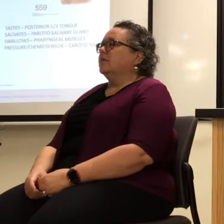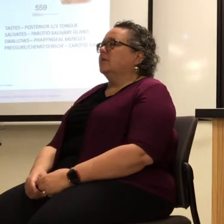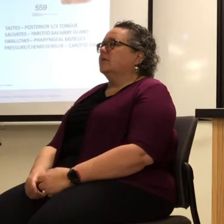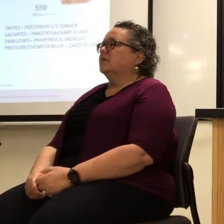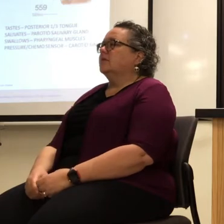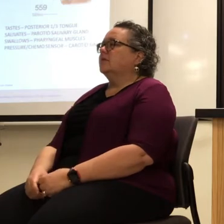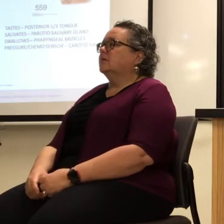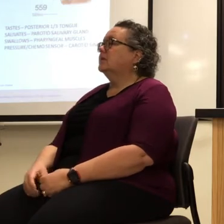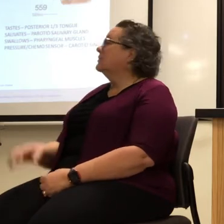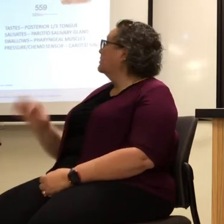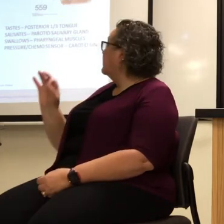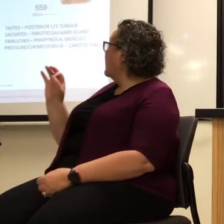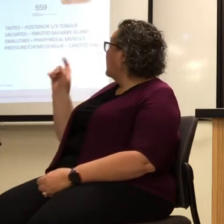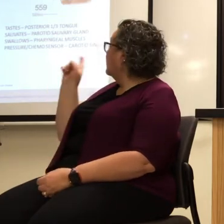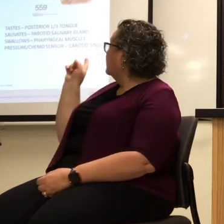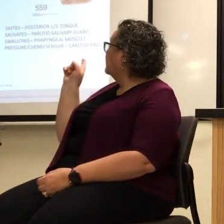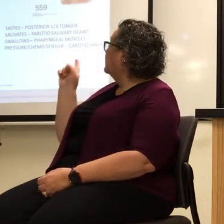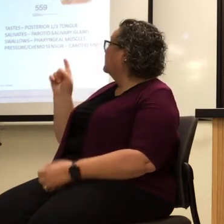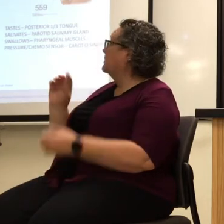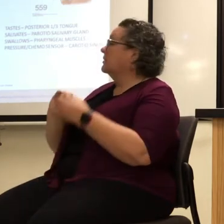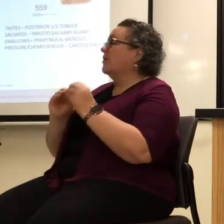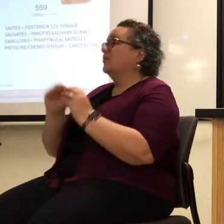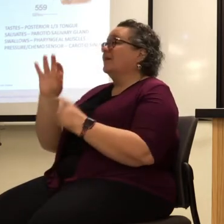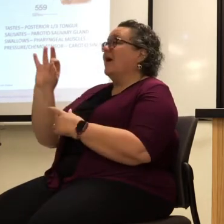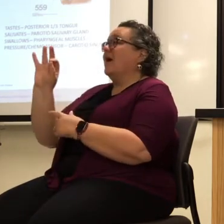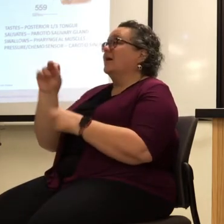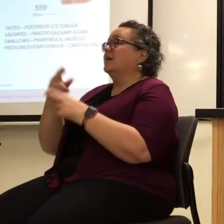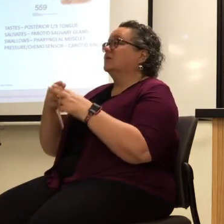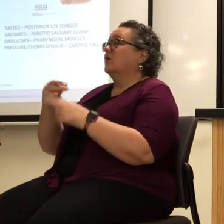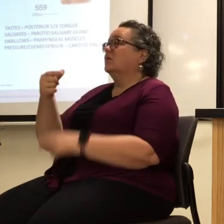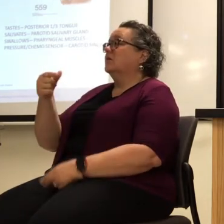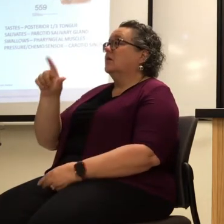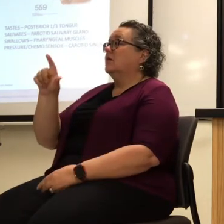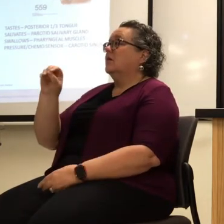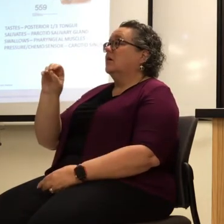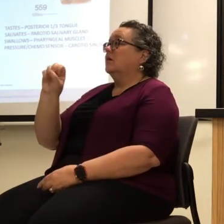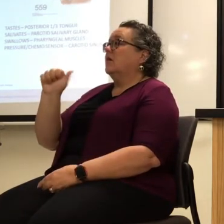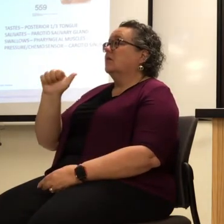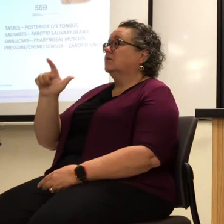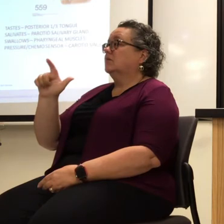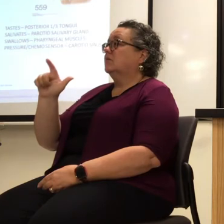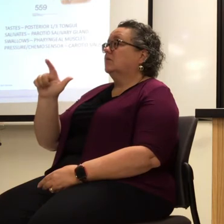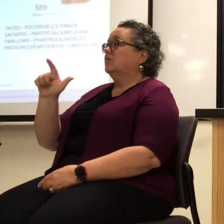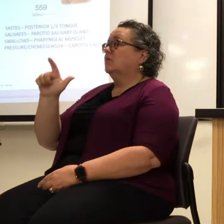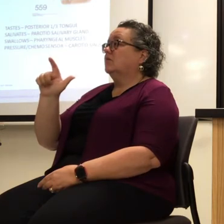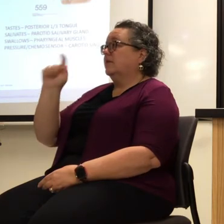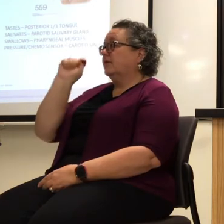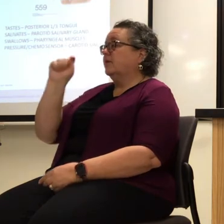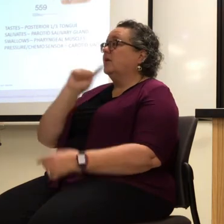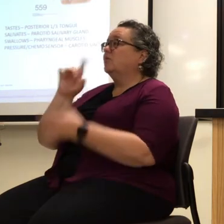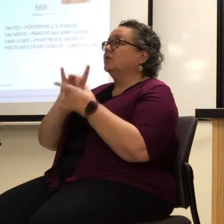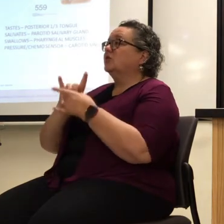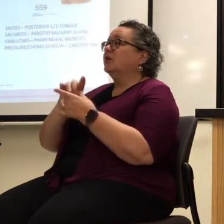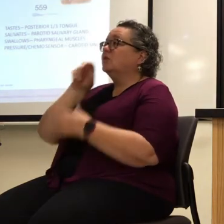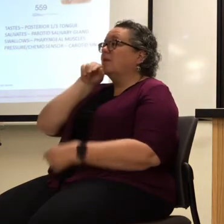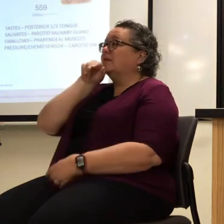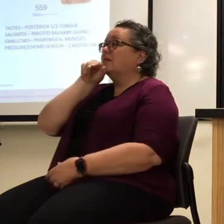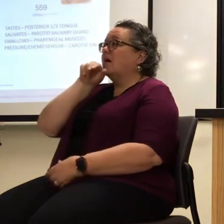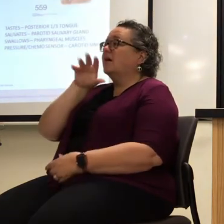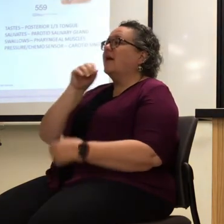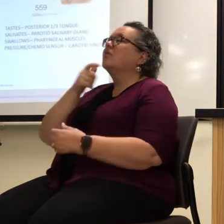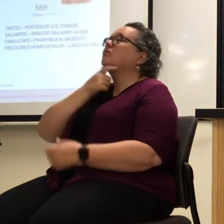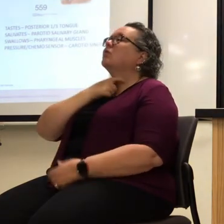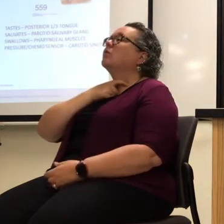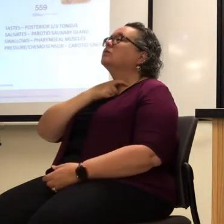So 9, the name of 9 is glossal pharyngeal, referring to the tongue and the throat.